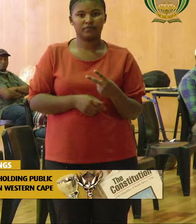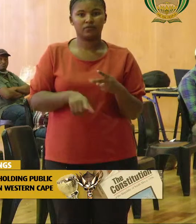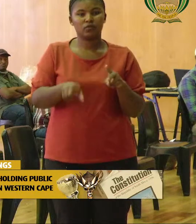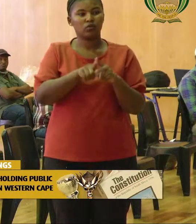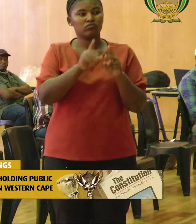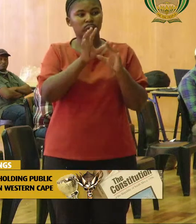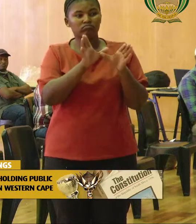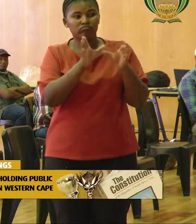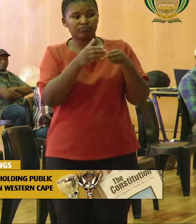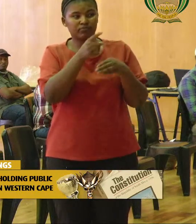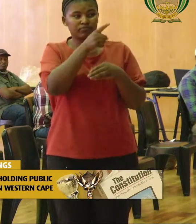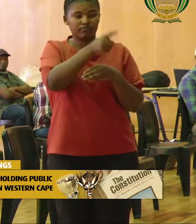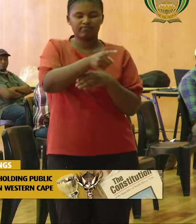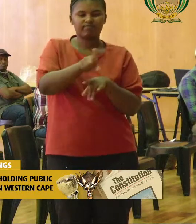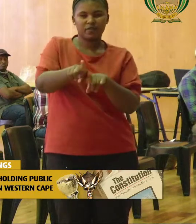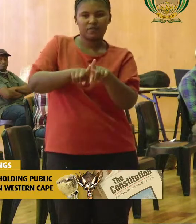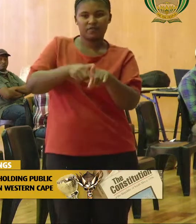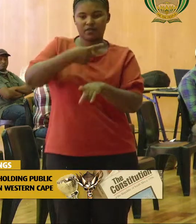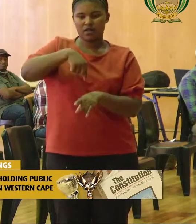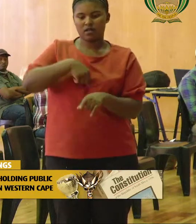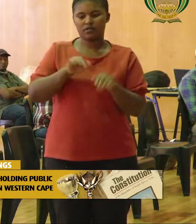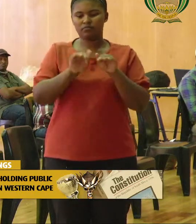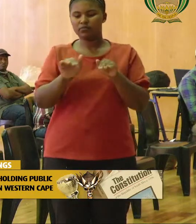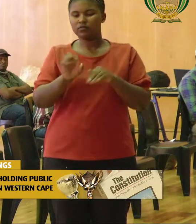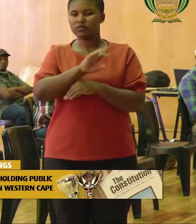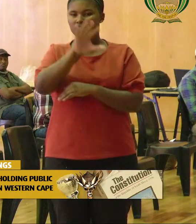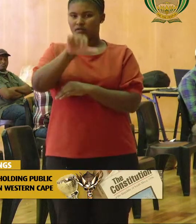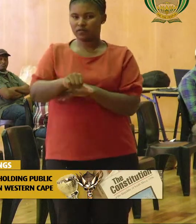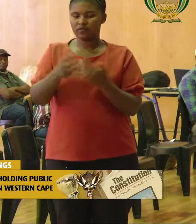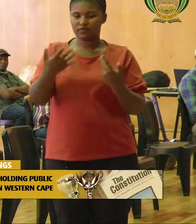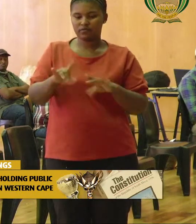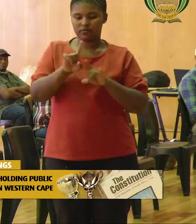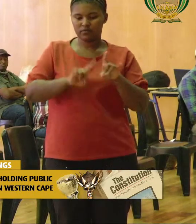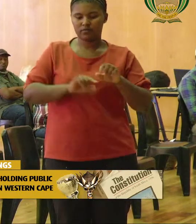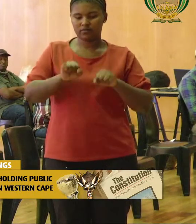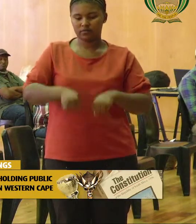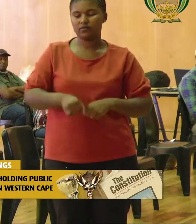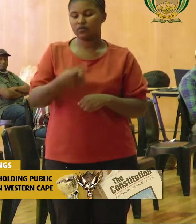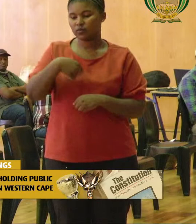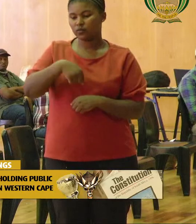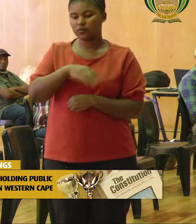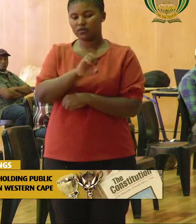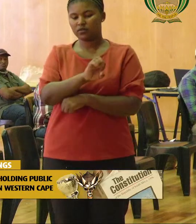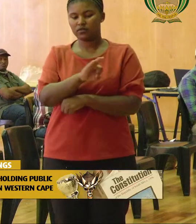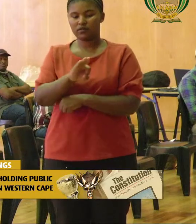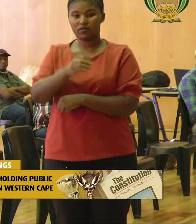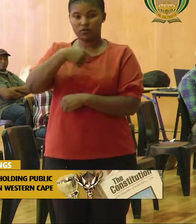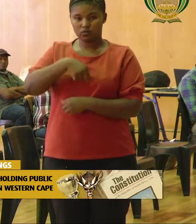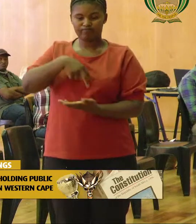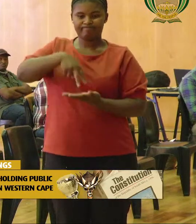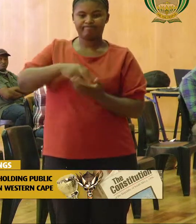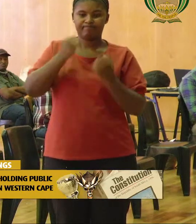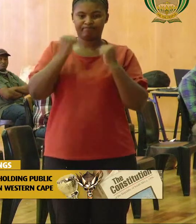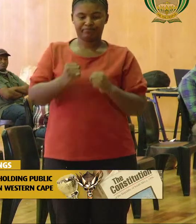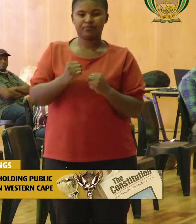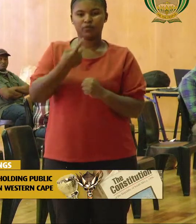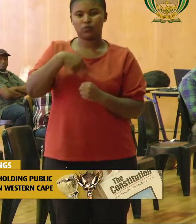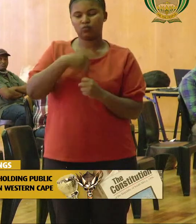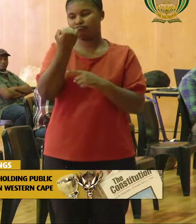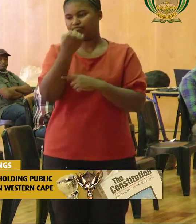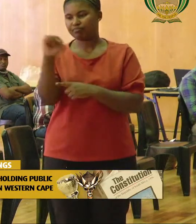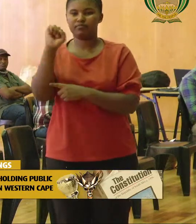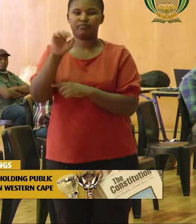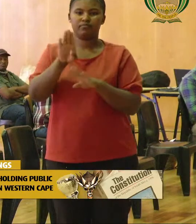conjunction has failed us as the people of South Africa. We as the EFF, we state as we reject